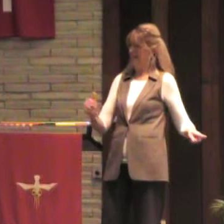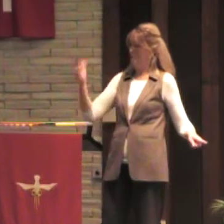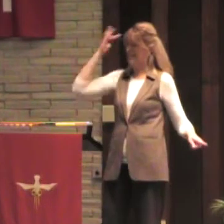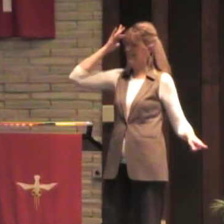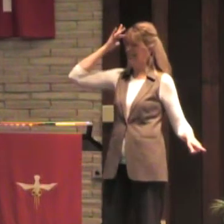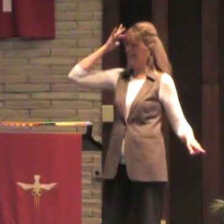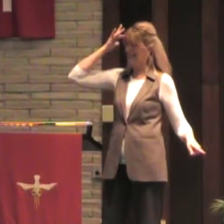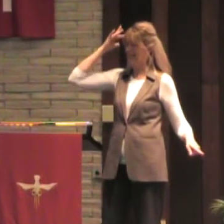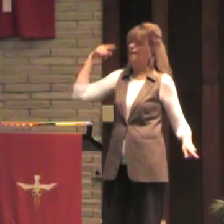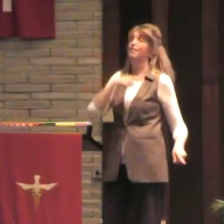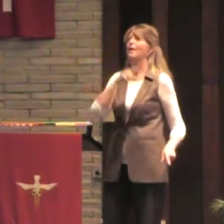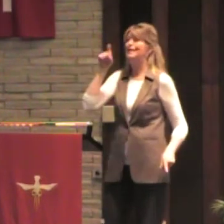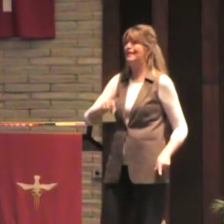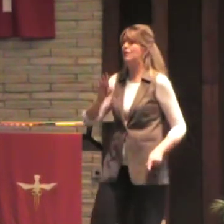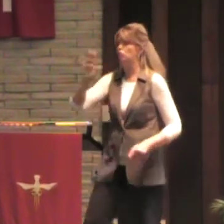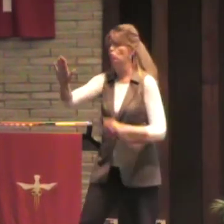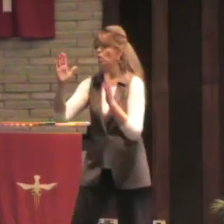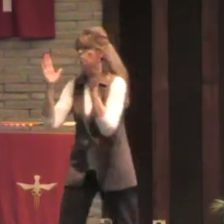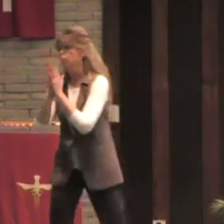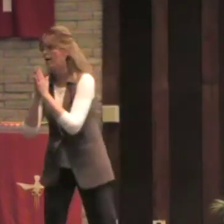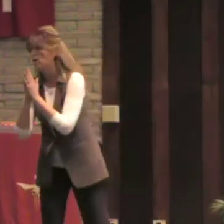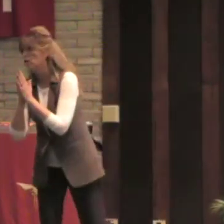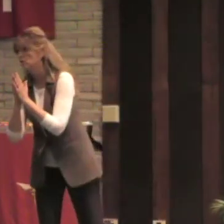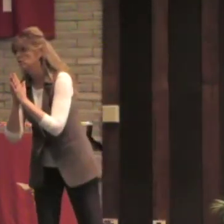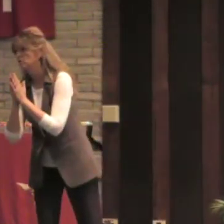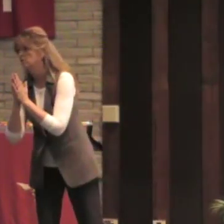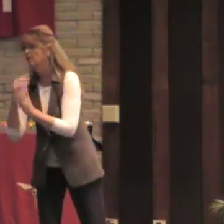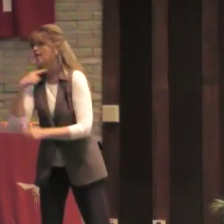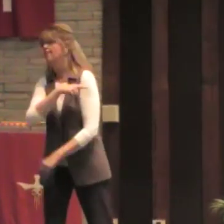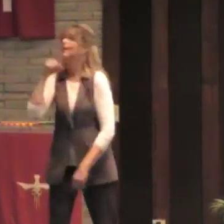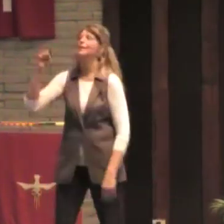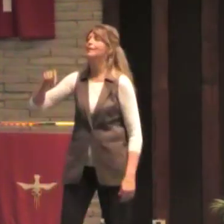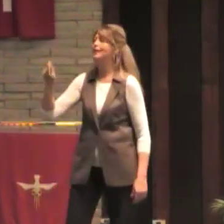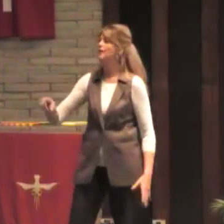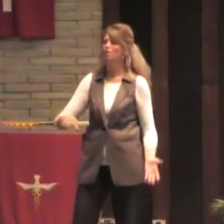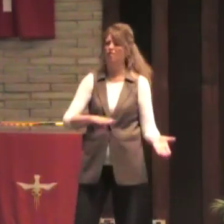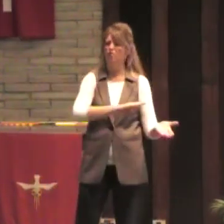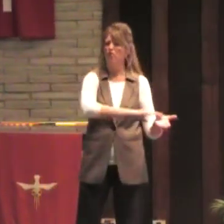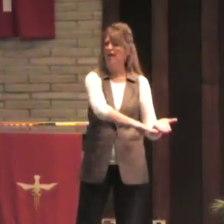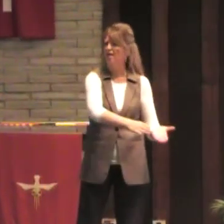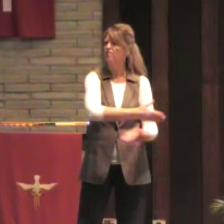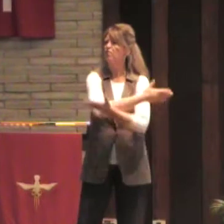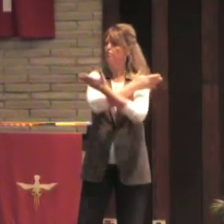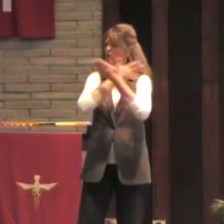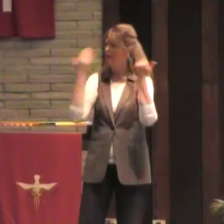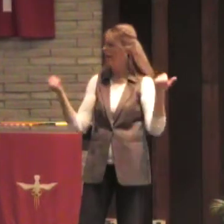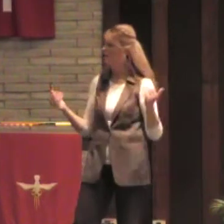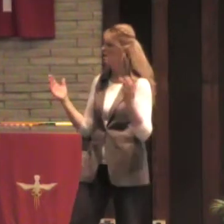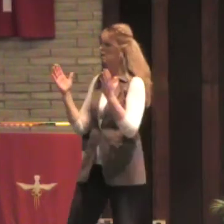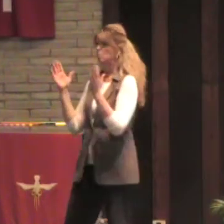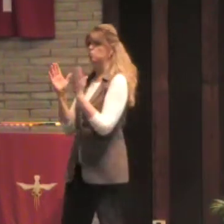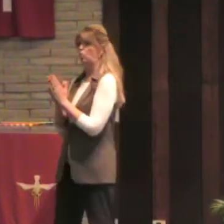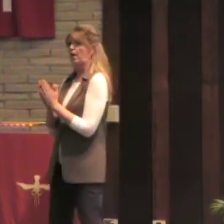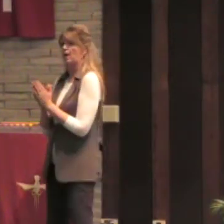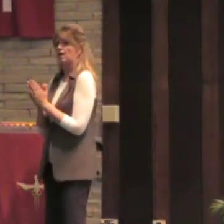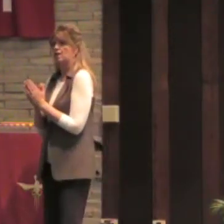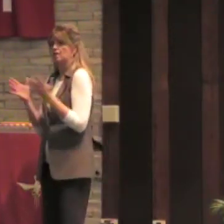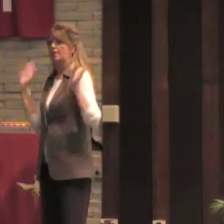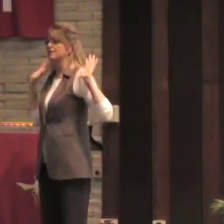their physical needs will show, and you know that they need prayer. They need forgiveness, and you need